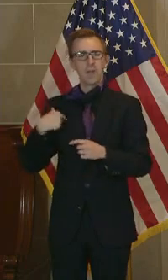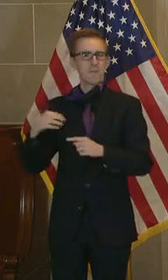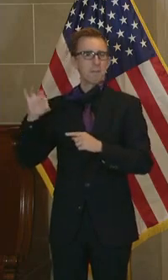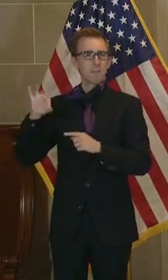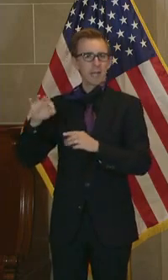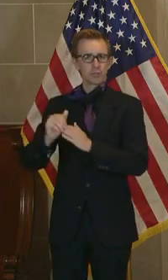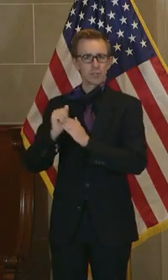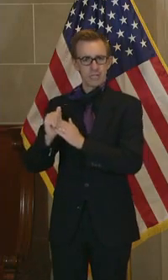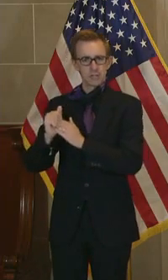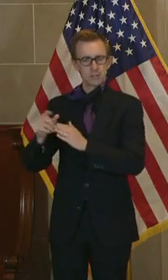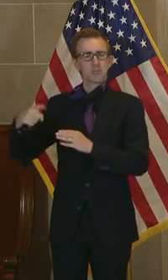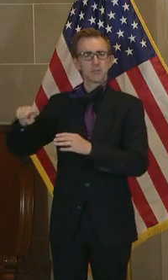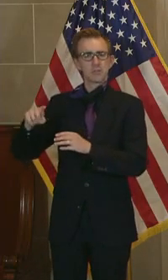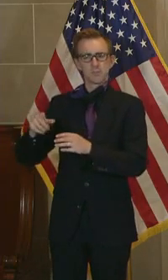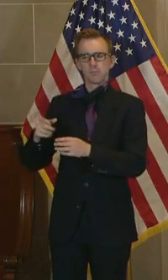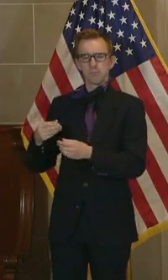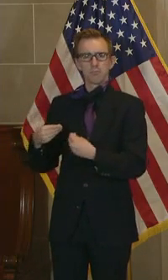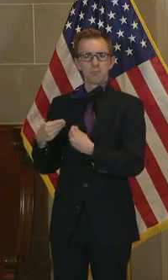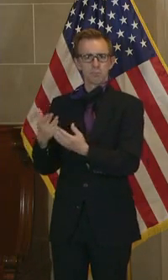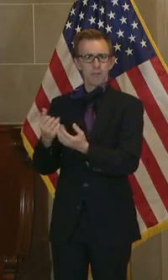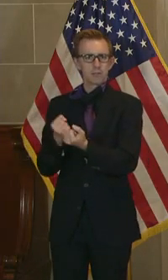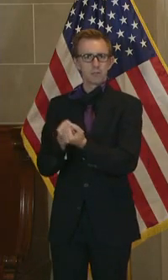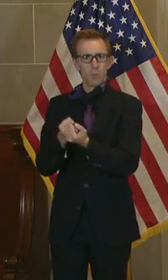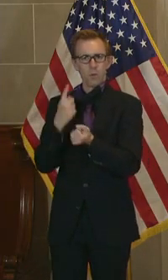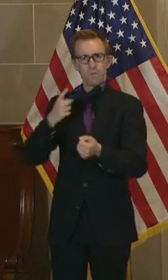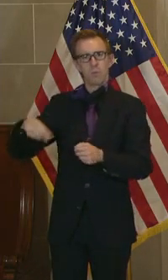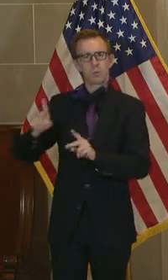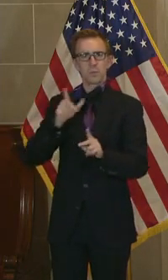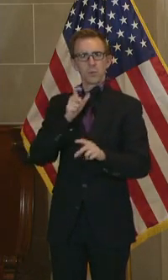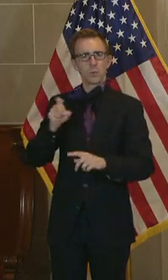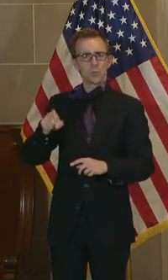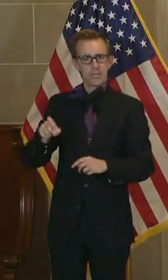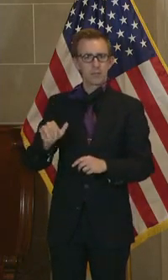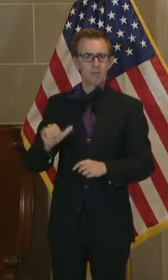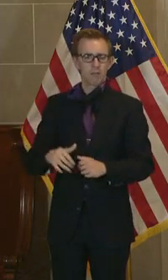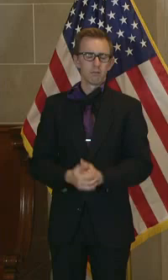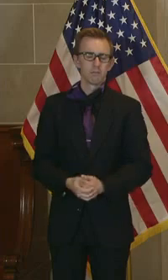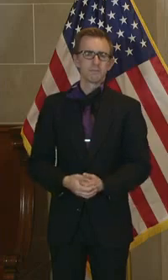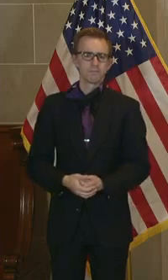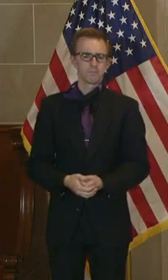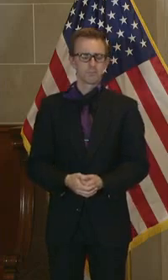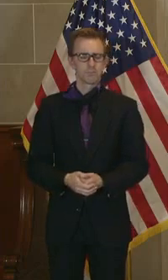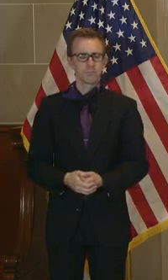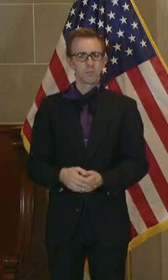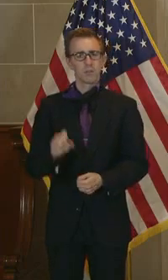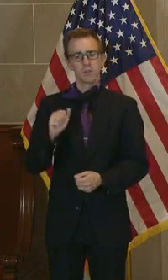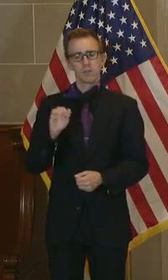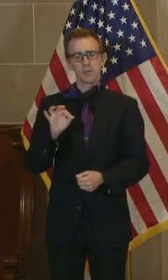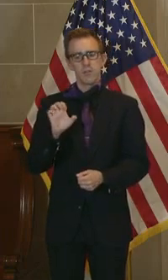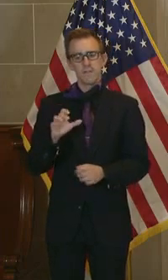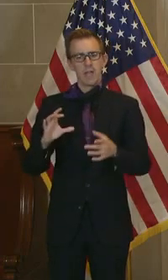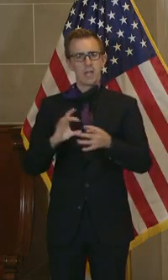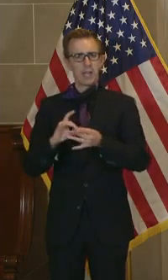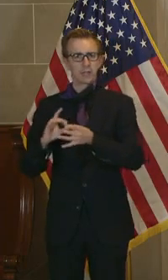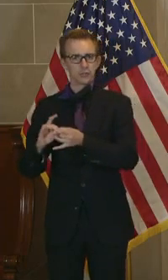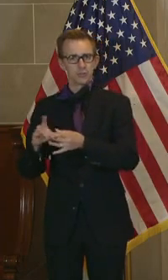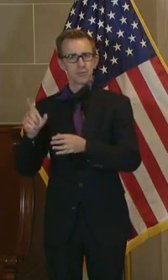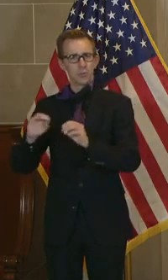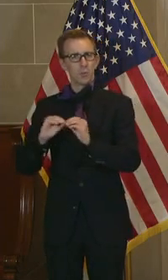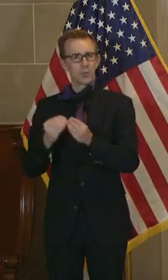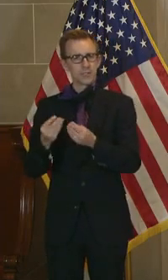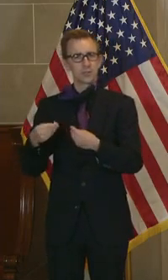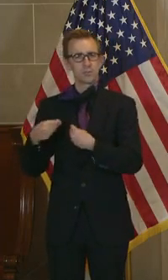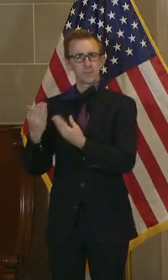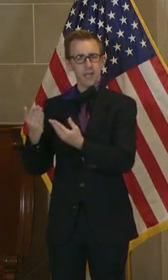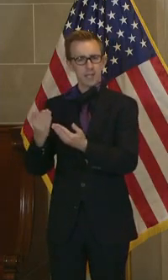support their members in accessing appropriate care and resources. Safe Connections provides information and resources